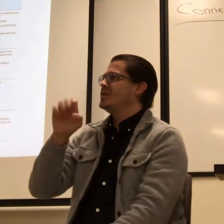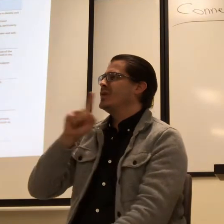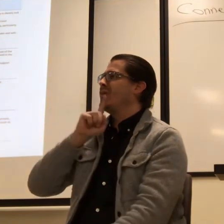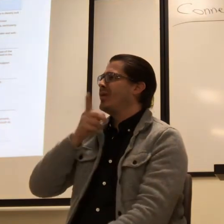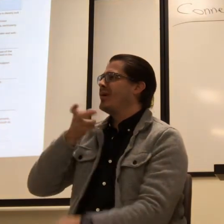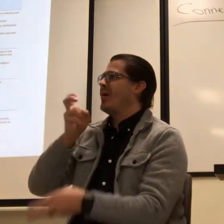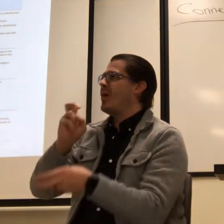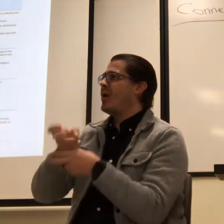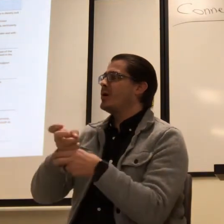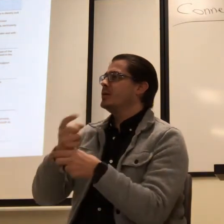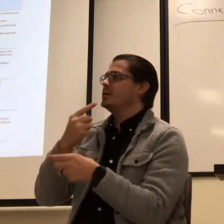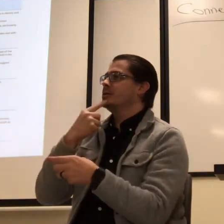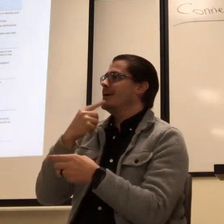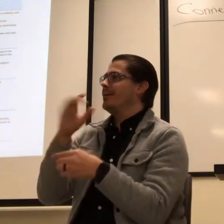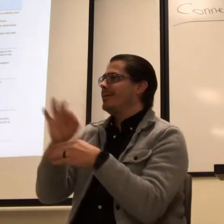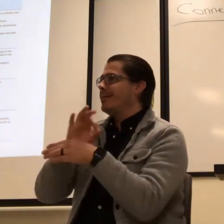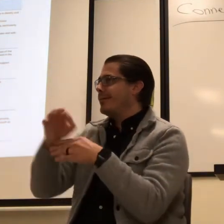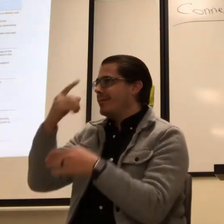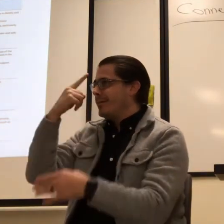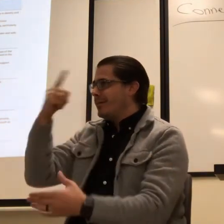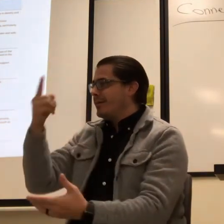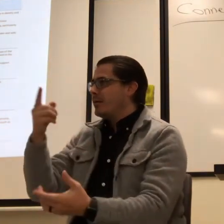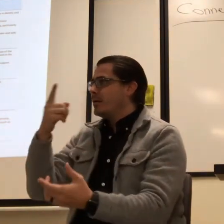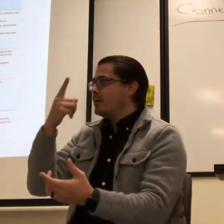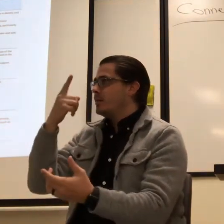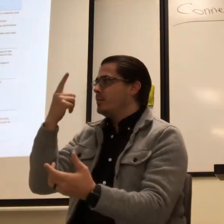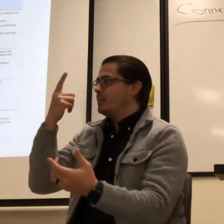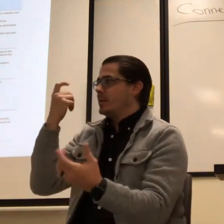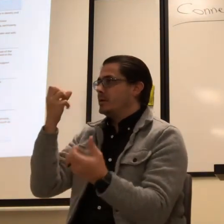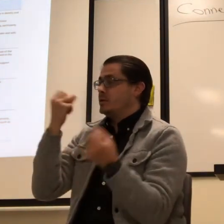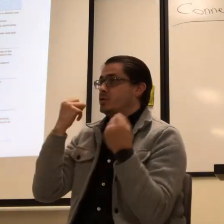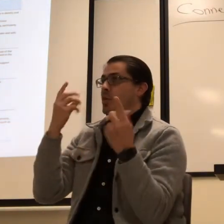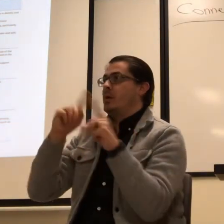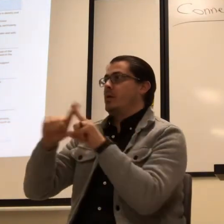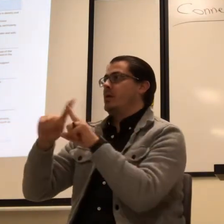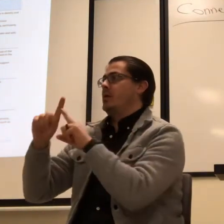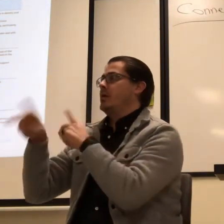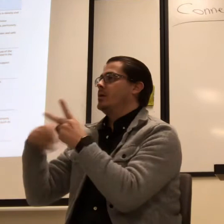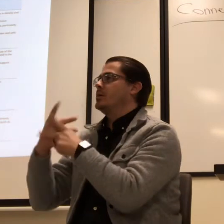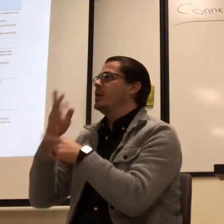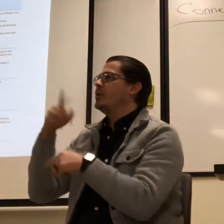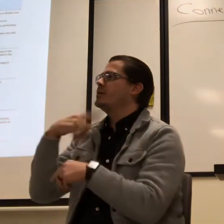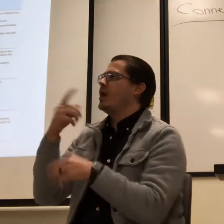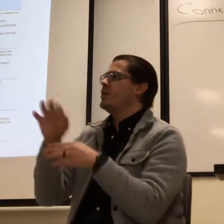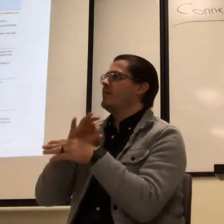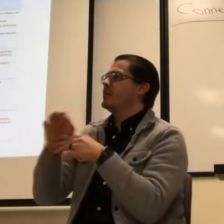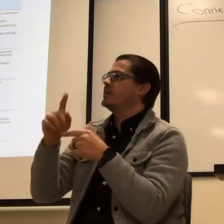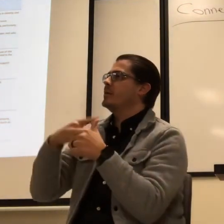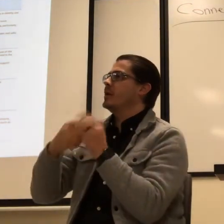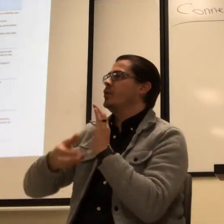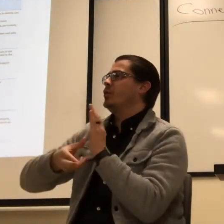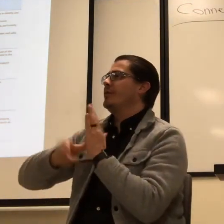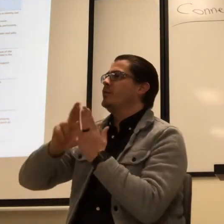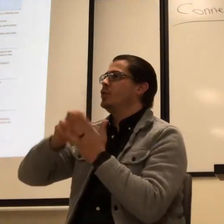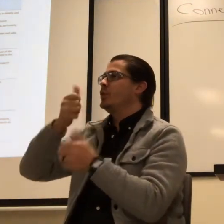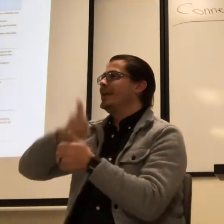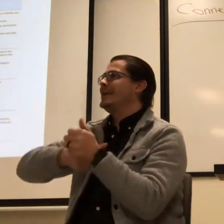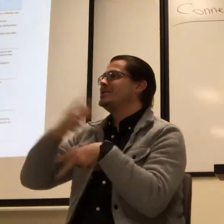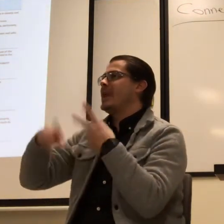like say what their functions are because there's so many different kinds. So I'll just kind of tell you the function as we go through each type.